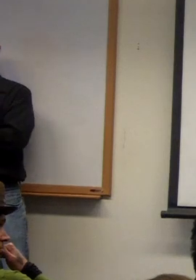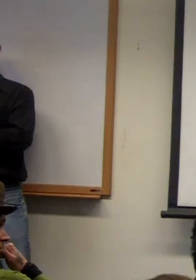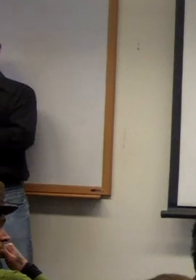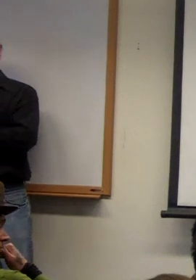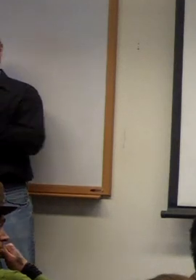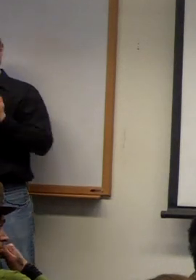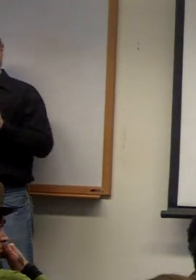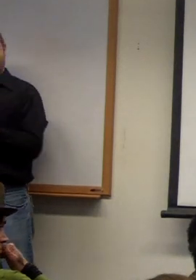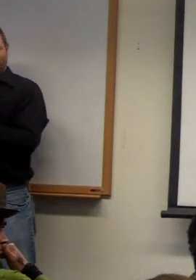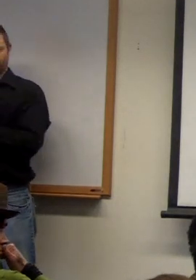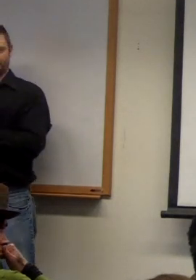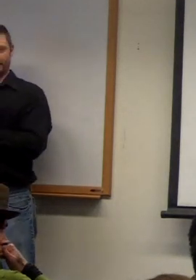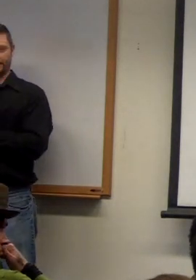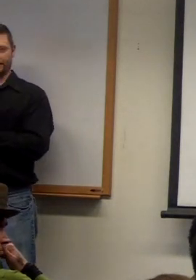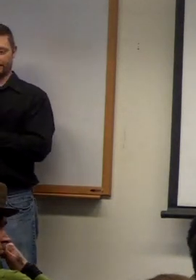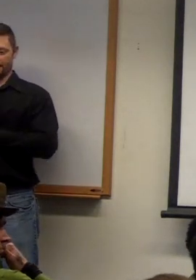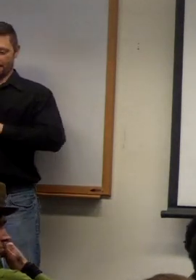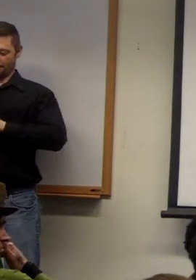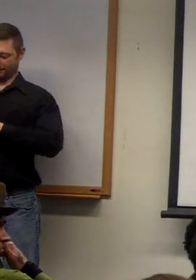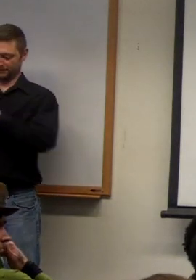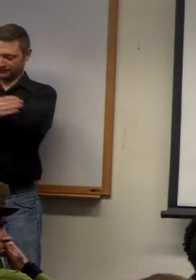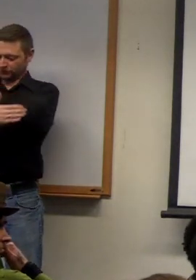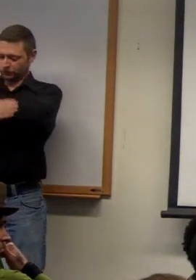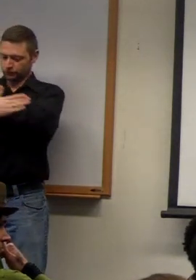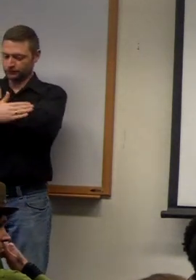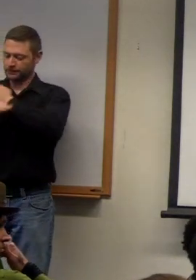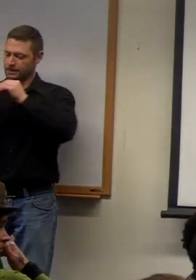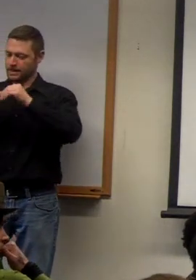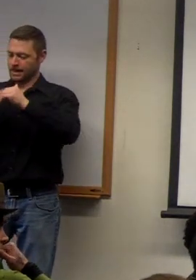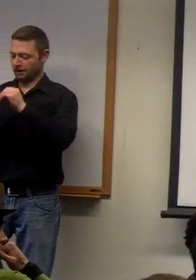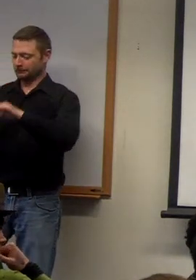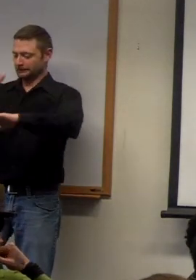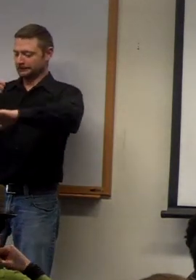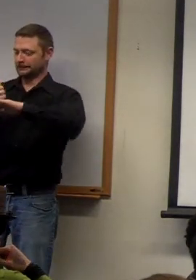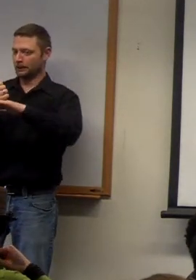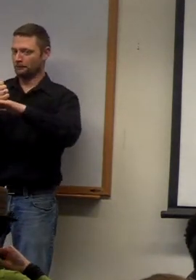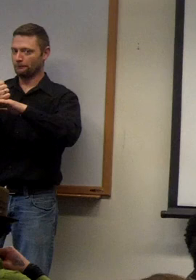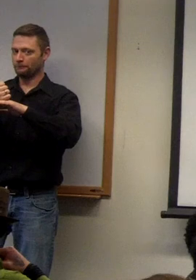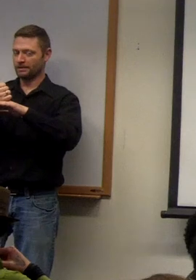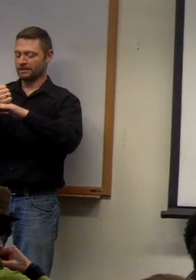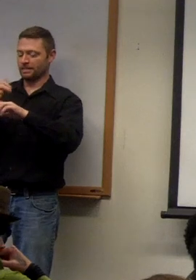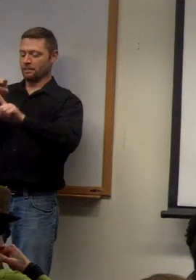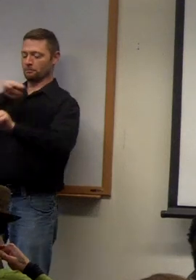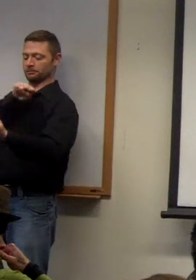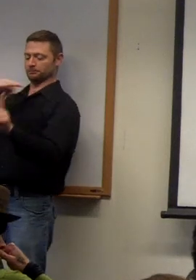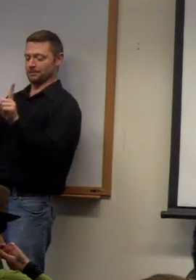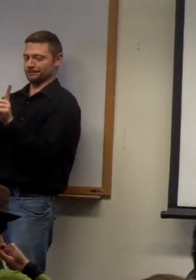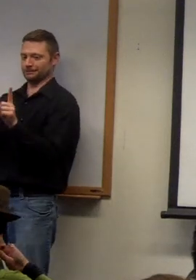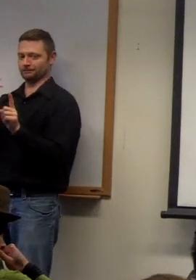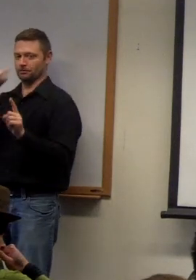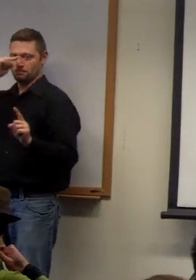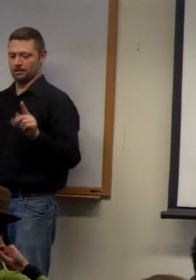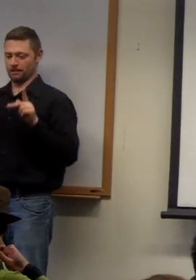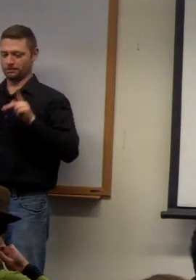understanding about, one, how this country was constructed and how it was supposed to work in regards to Black people.